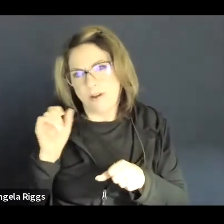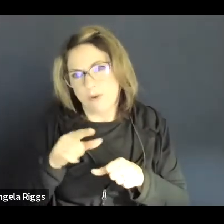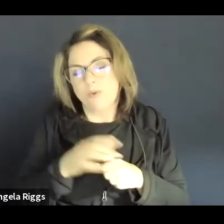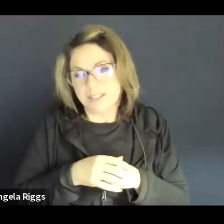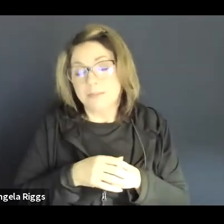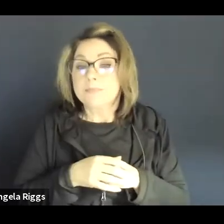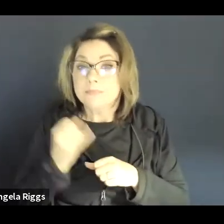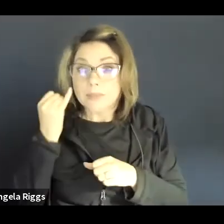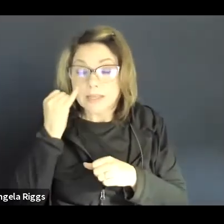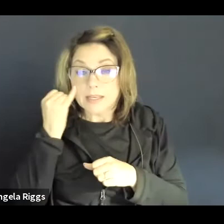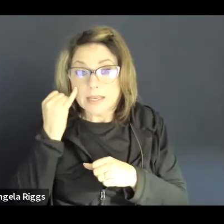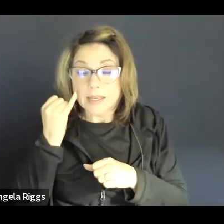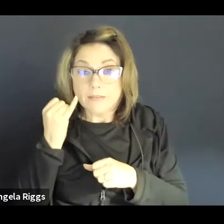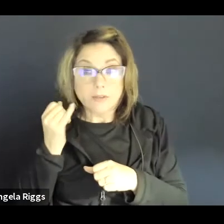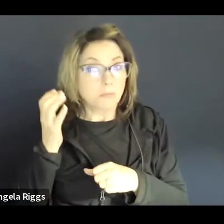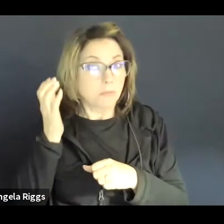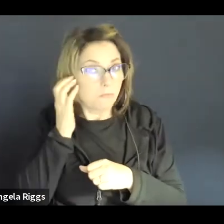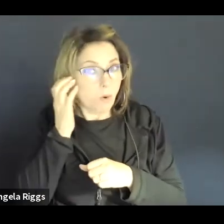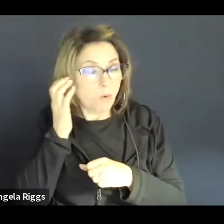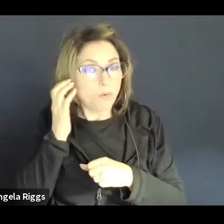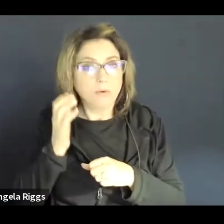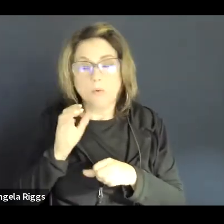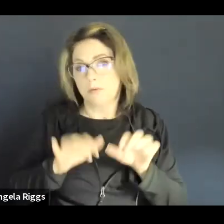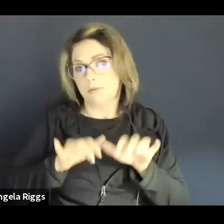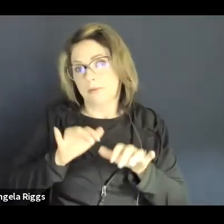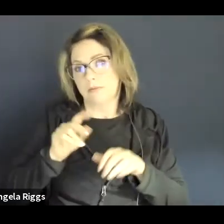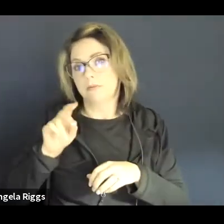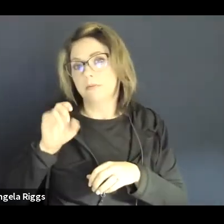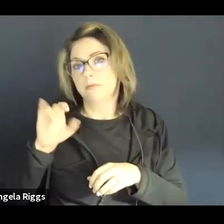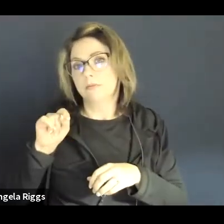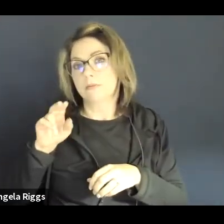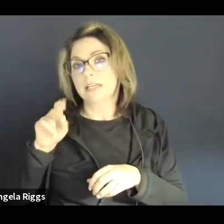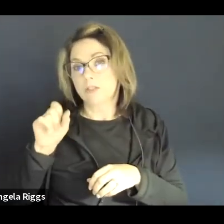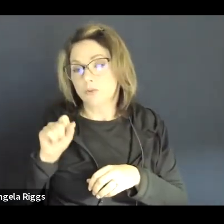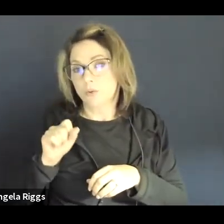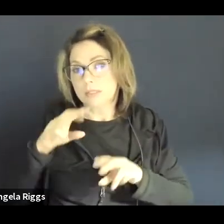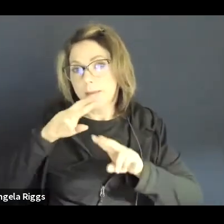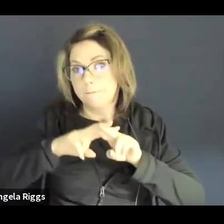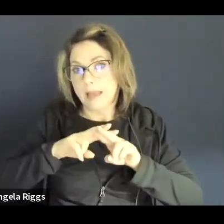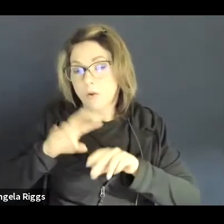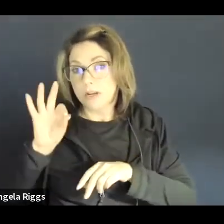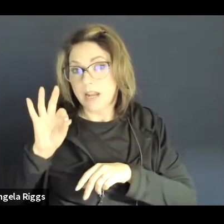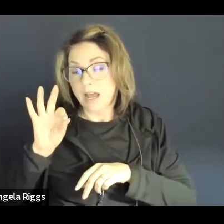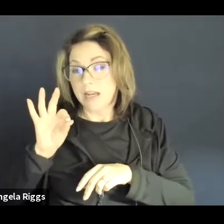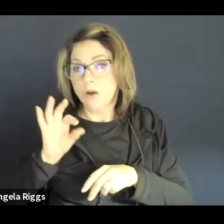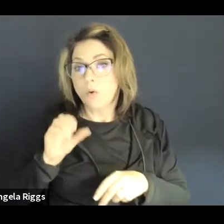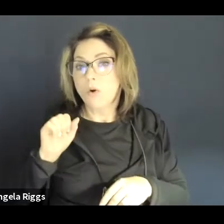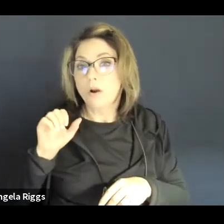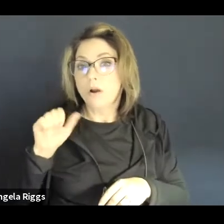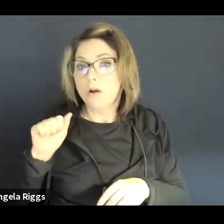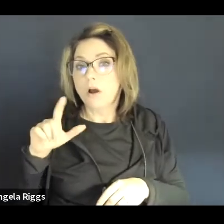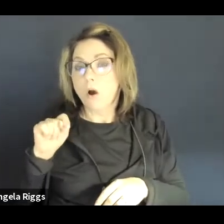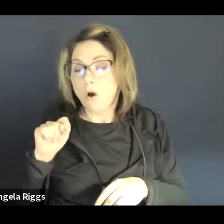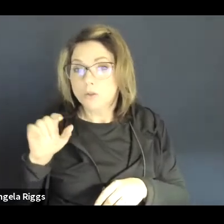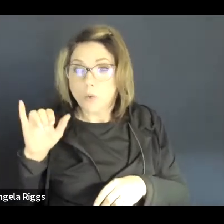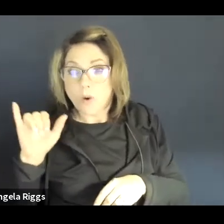For those of you who are on the phone today or using keystrokes, we ask that you press #9 or Alt+Y